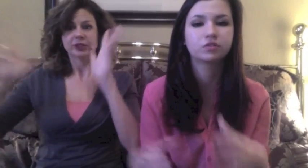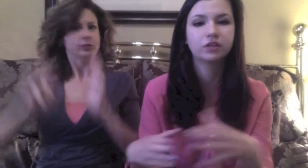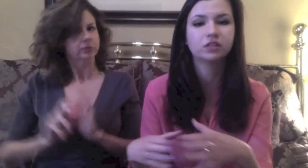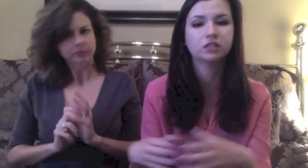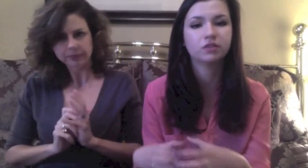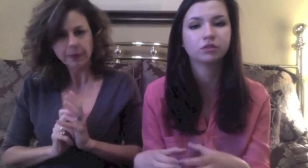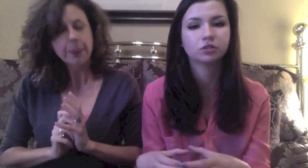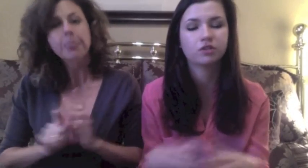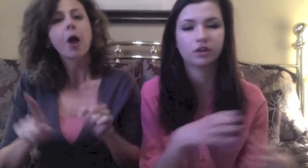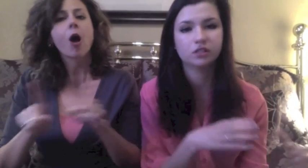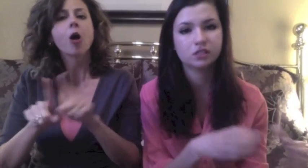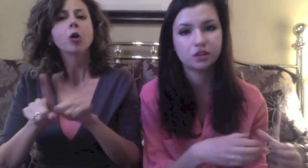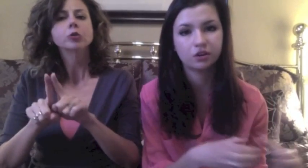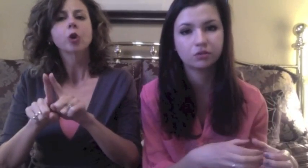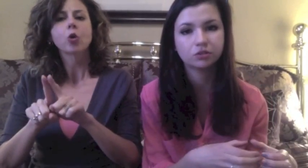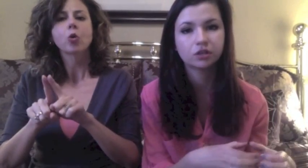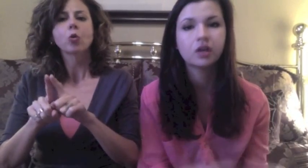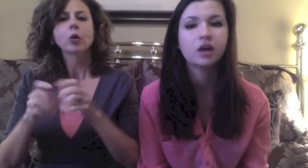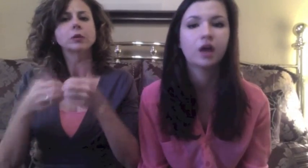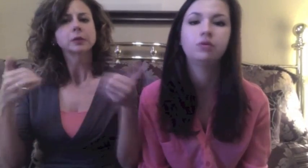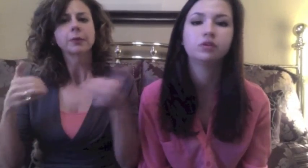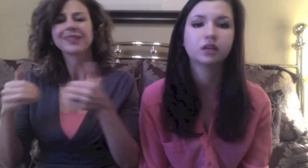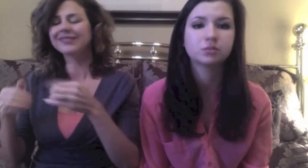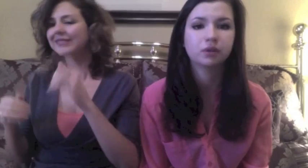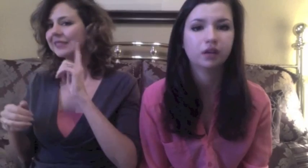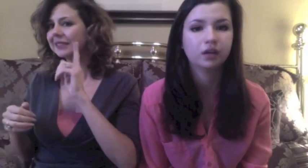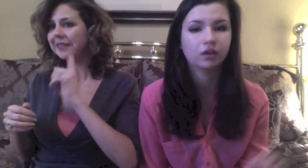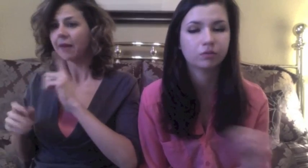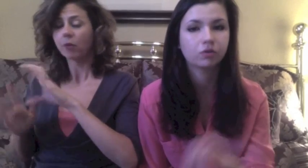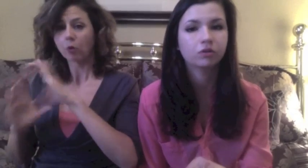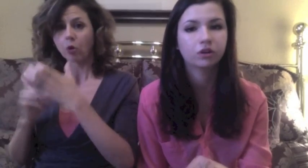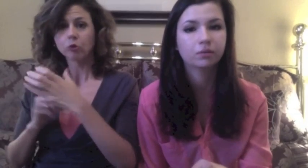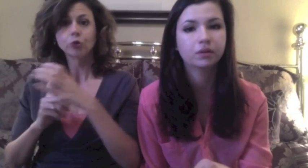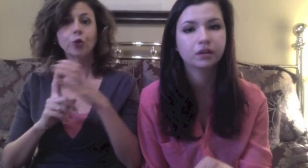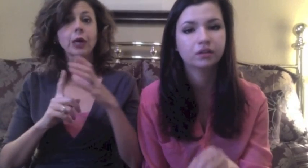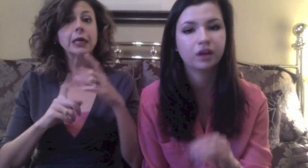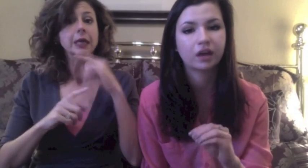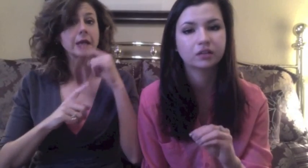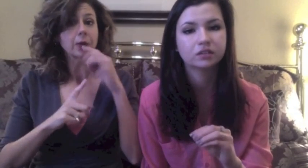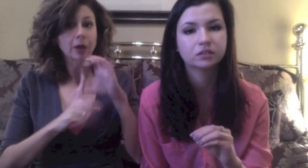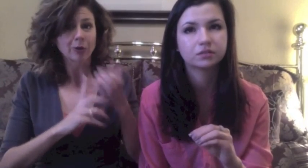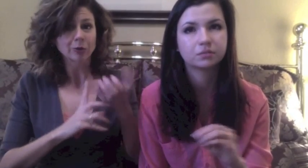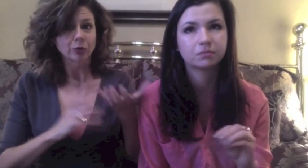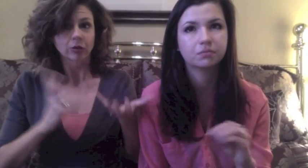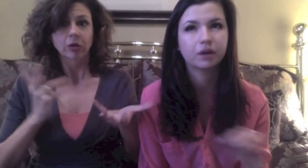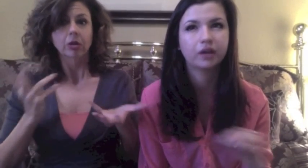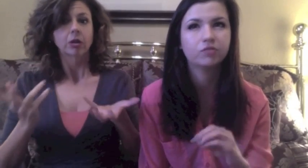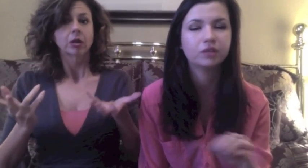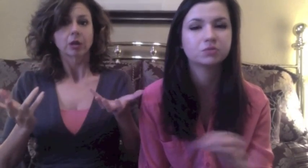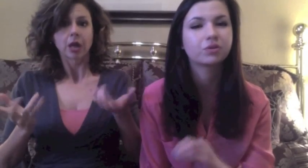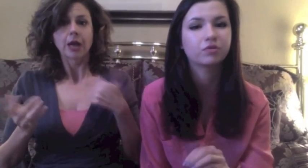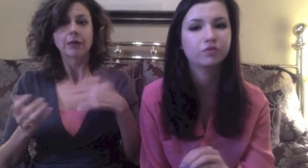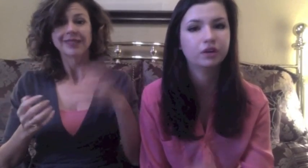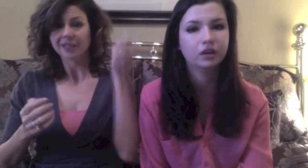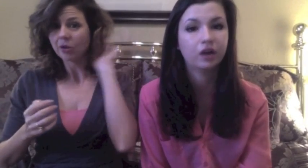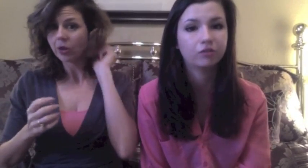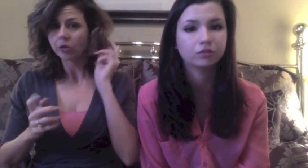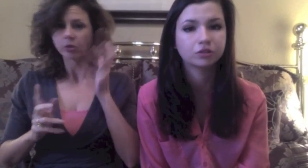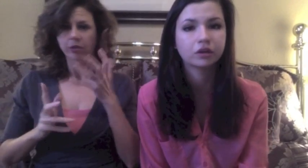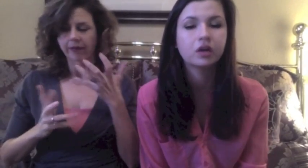also, there's a very distinct deaf culture and a very distinct hearing culture. And when you take somebody and give them a cochlear implant, that kind of makes them